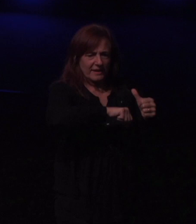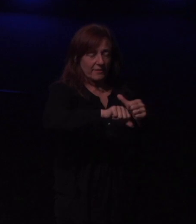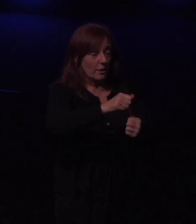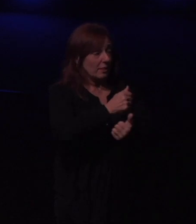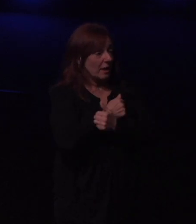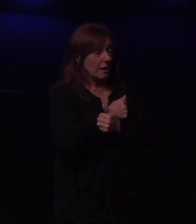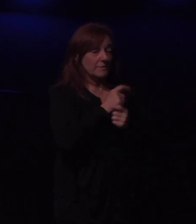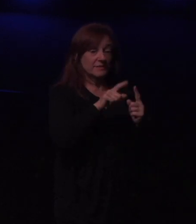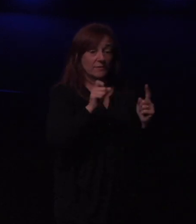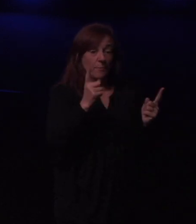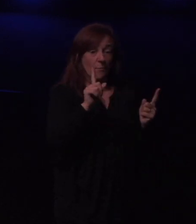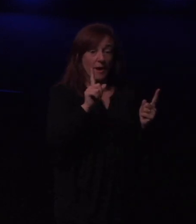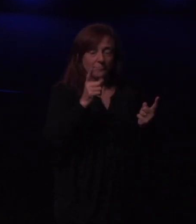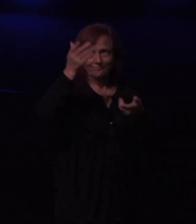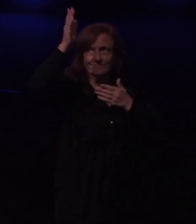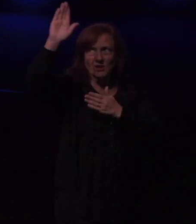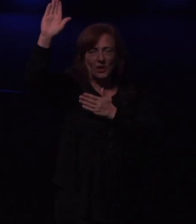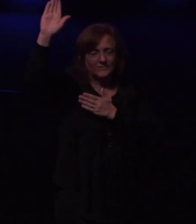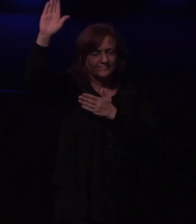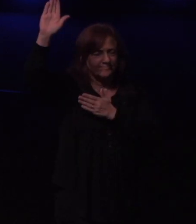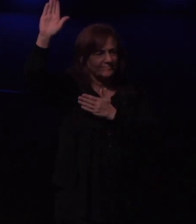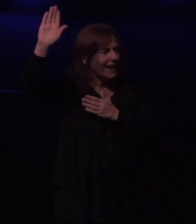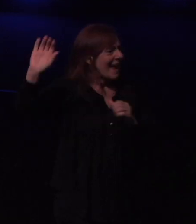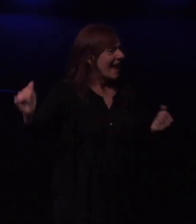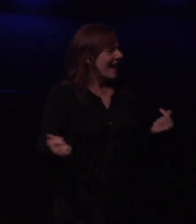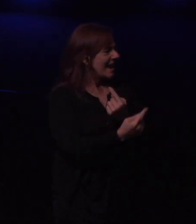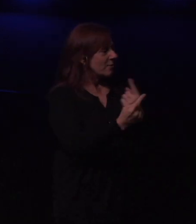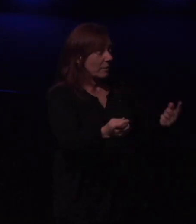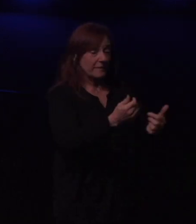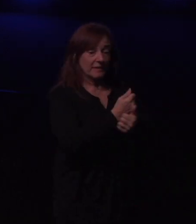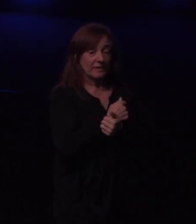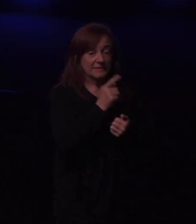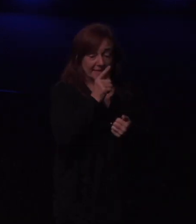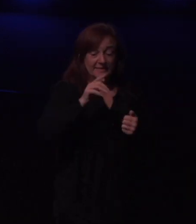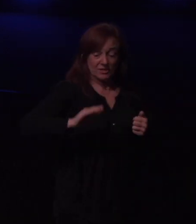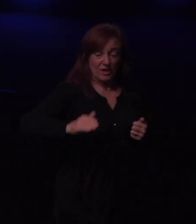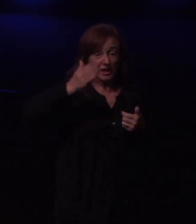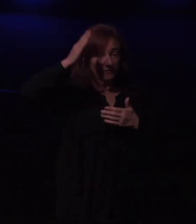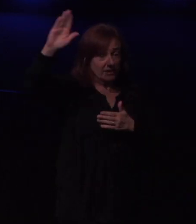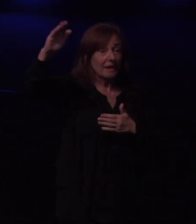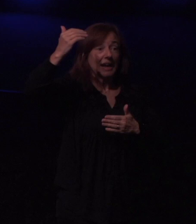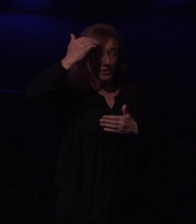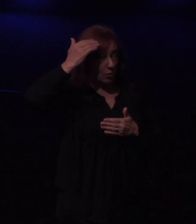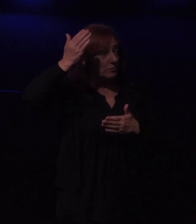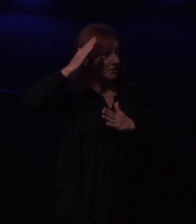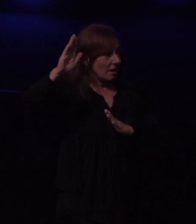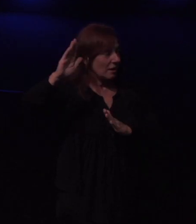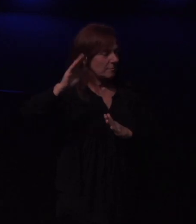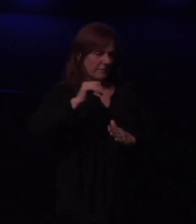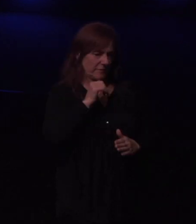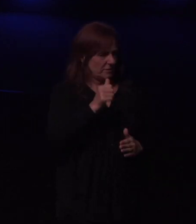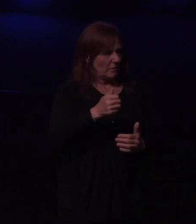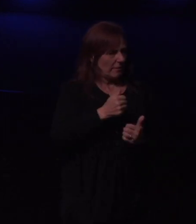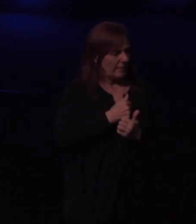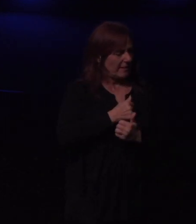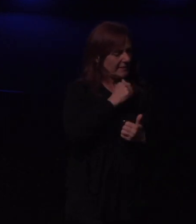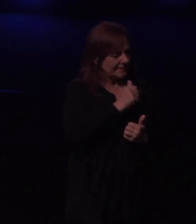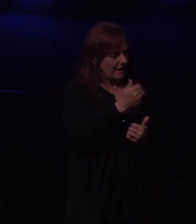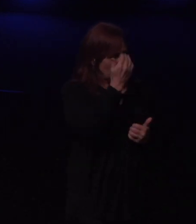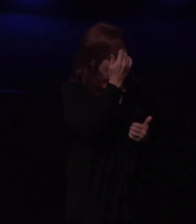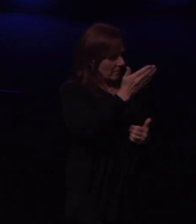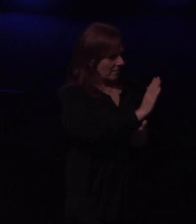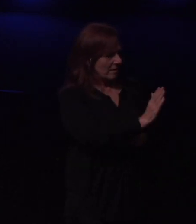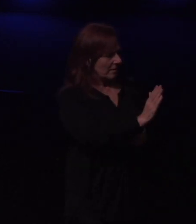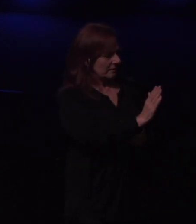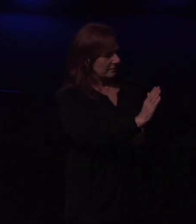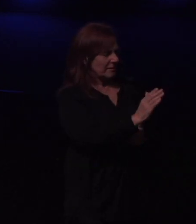comes from God. Anyone who loves is a child of God and knows God, but anyone who does not love does not know